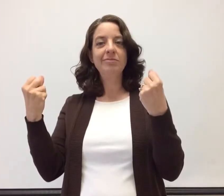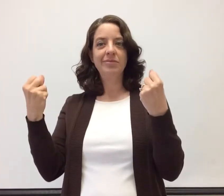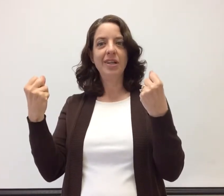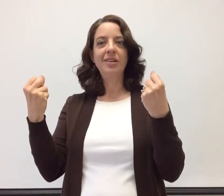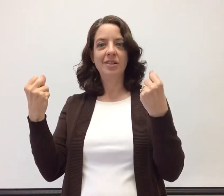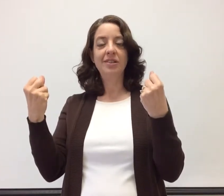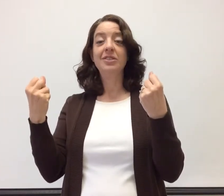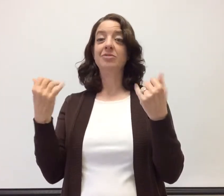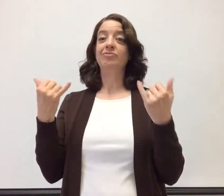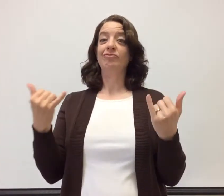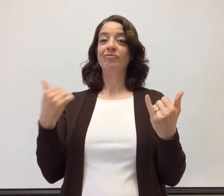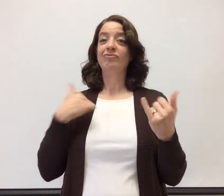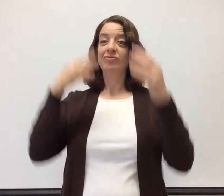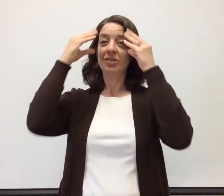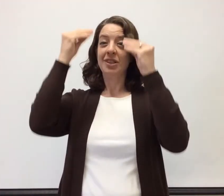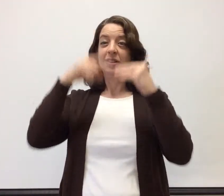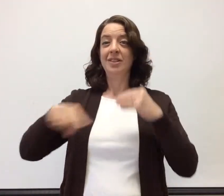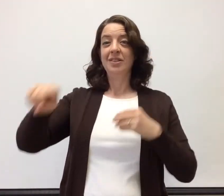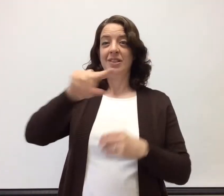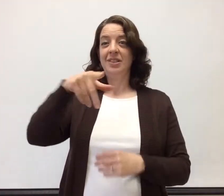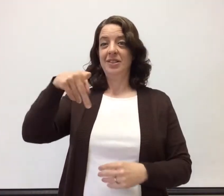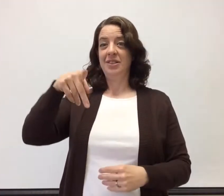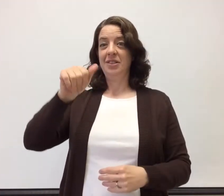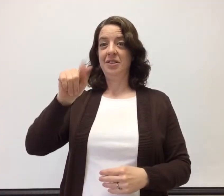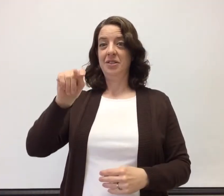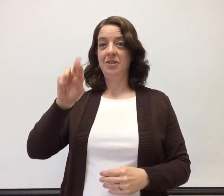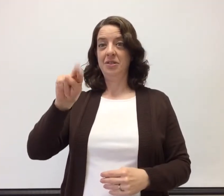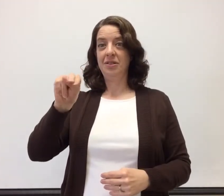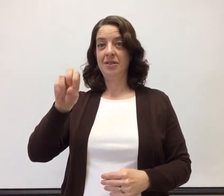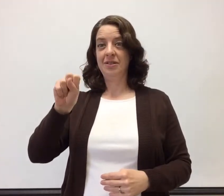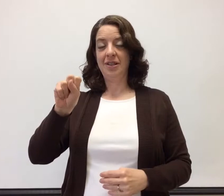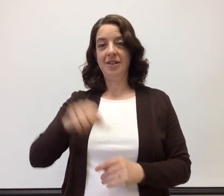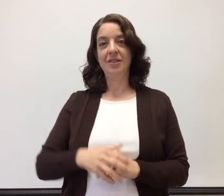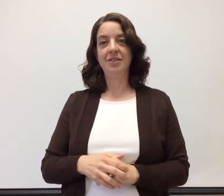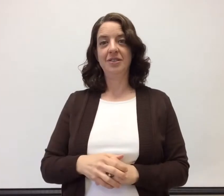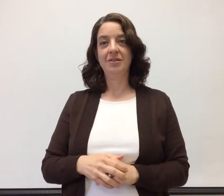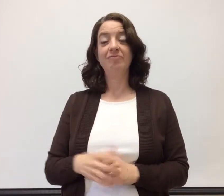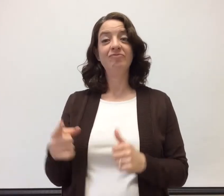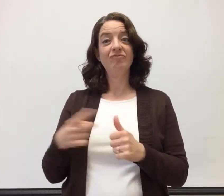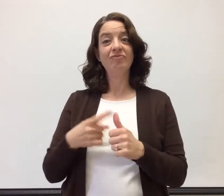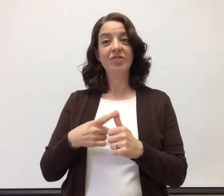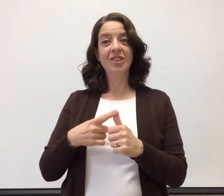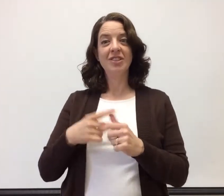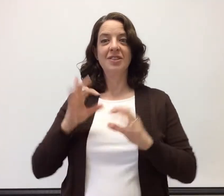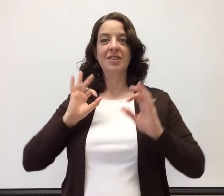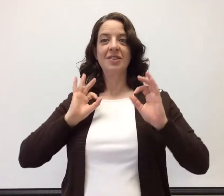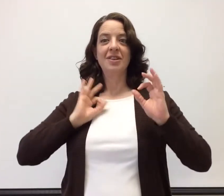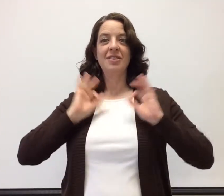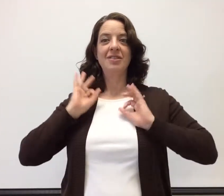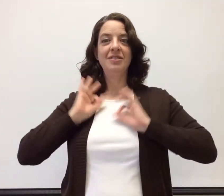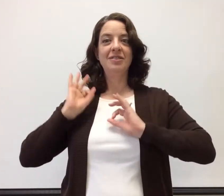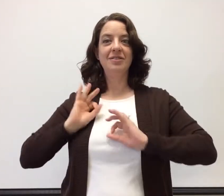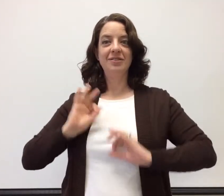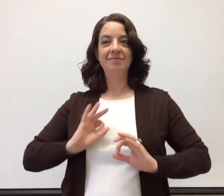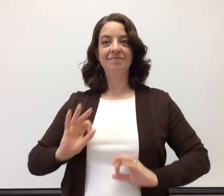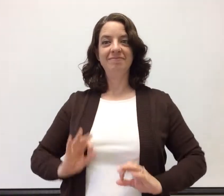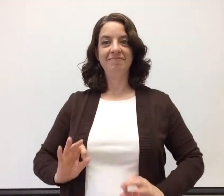But those different ways have a lot more power. So right now, I'm going to teach you some patterns. First, we're going to start with polka